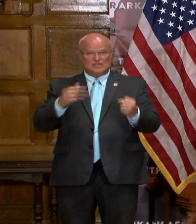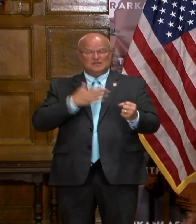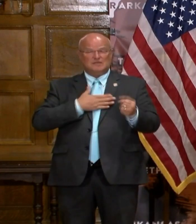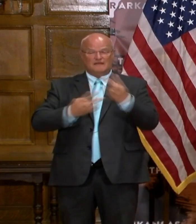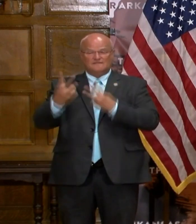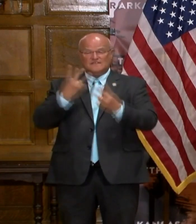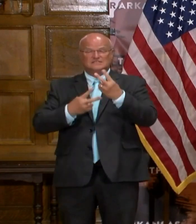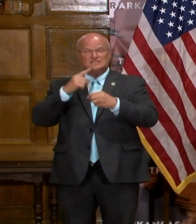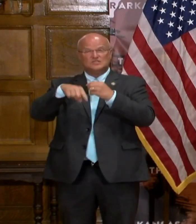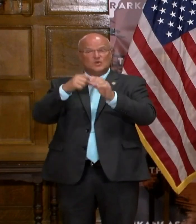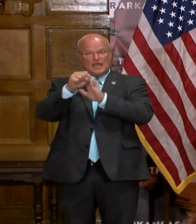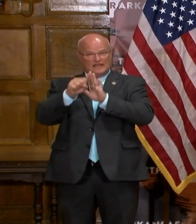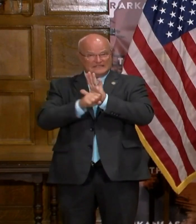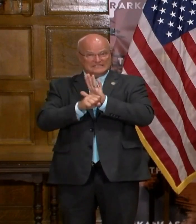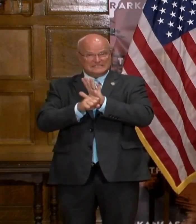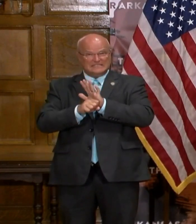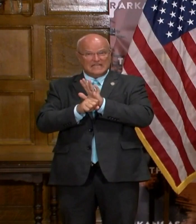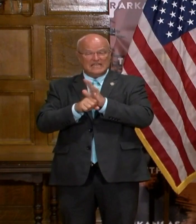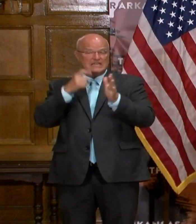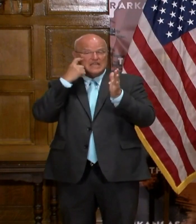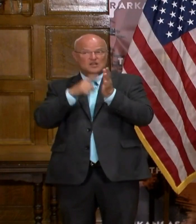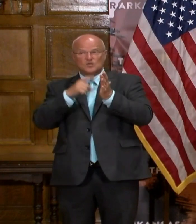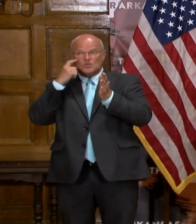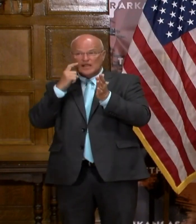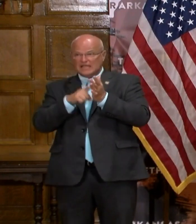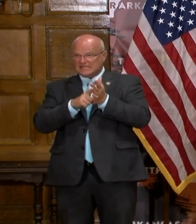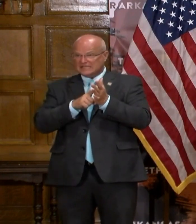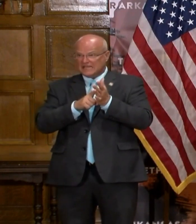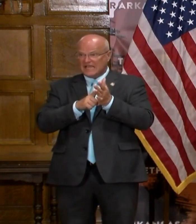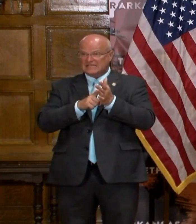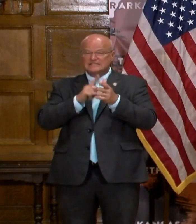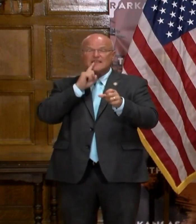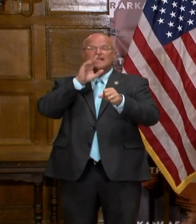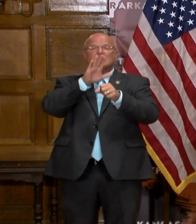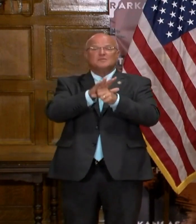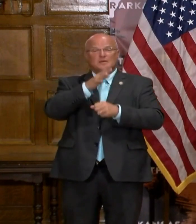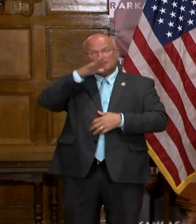my visits around the state and recognizing